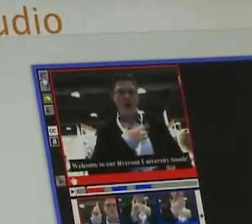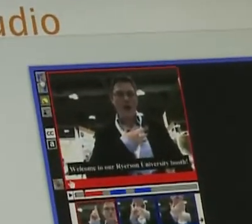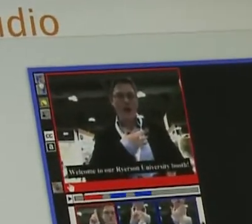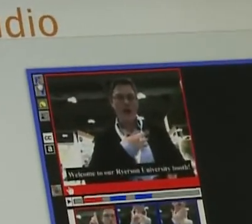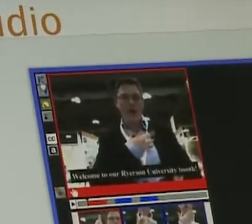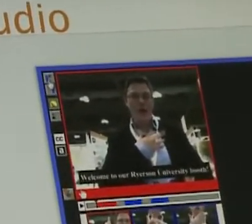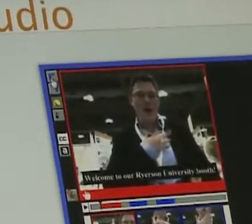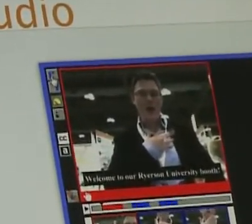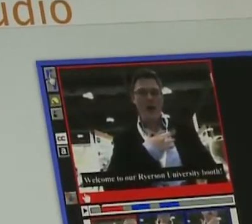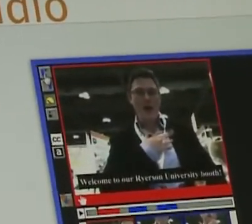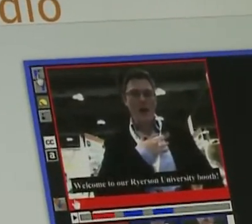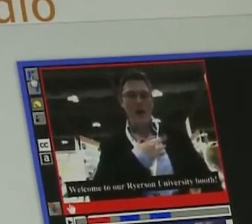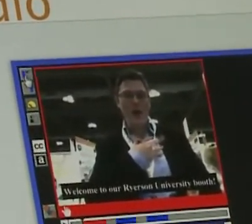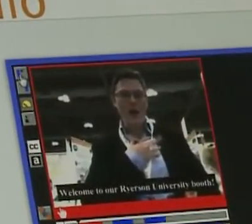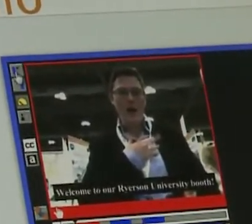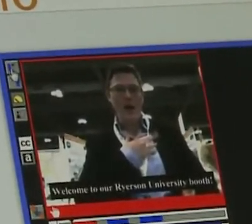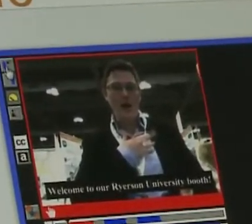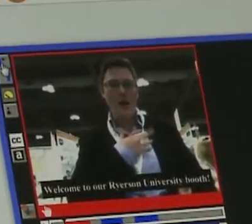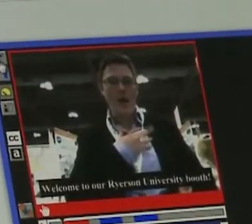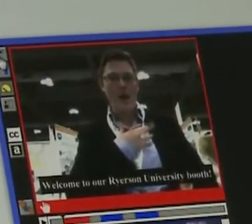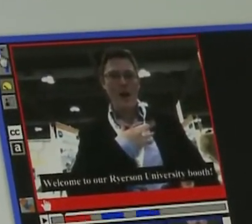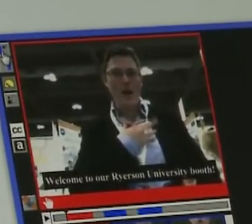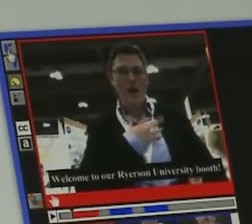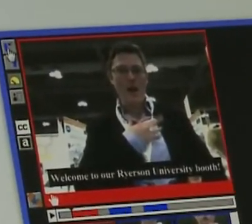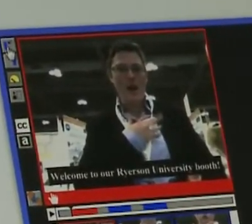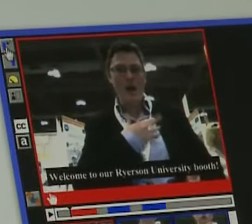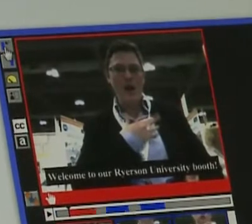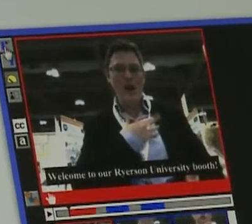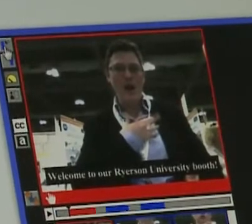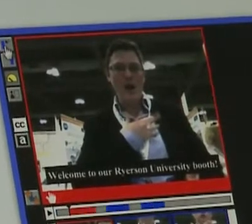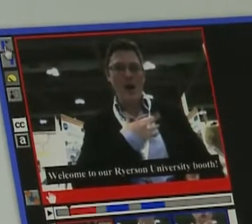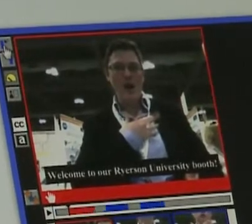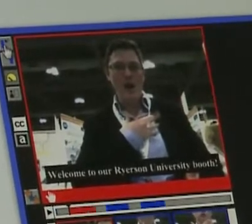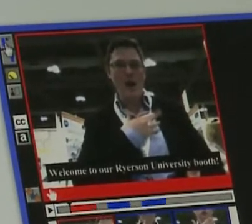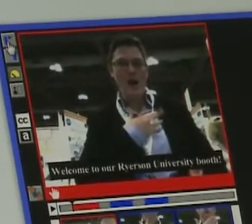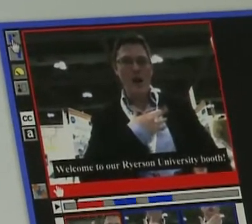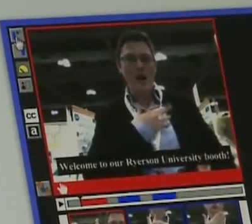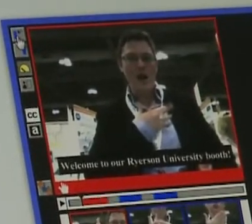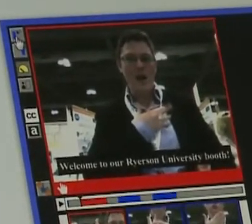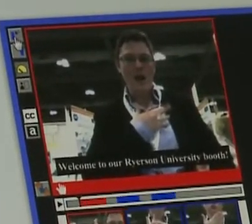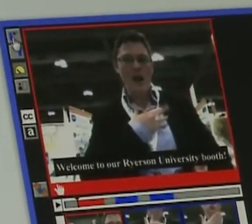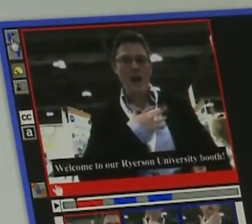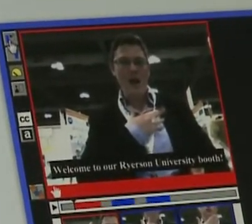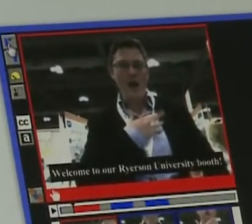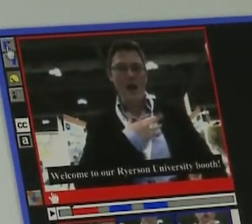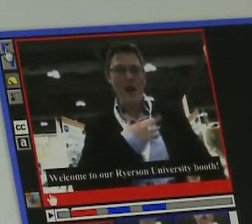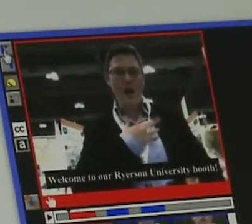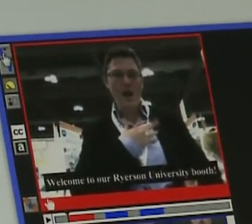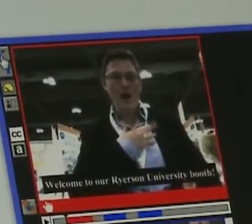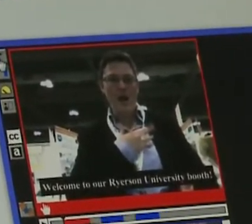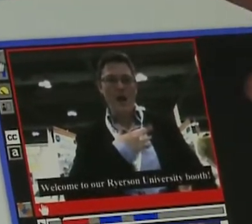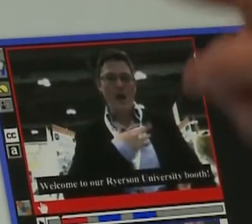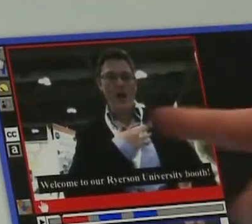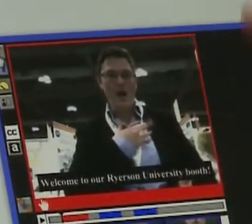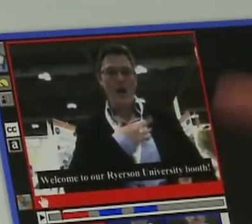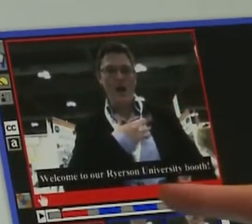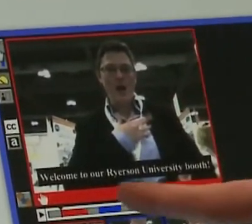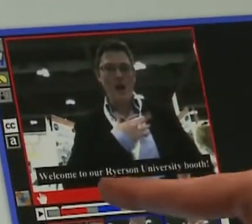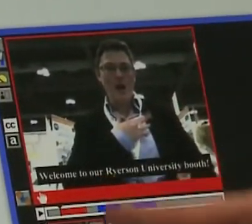This means that people could present their content in either spoken language or in signed language. And what's really key in this software that's new and